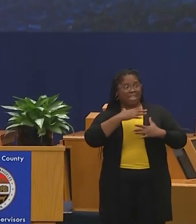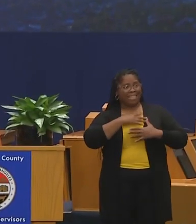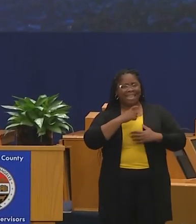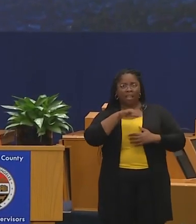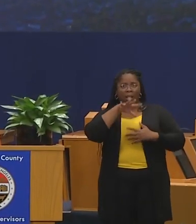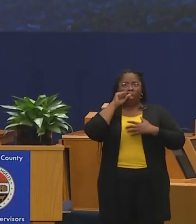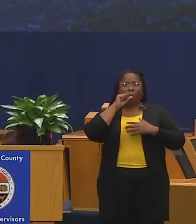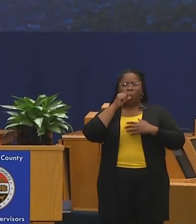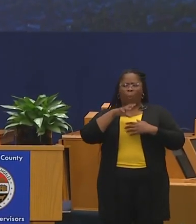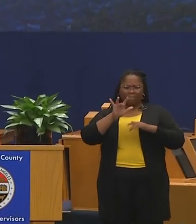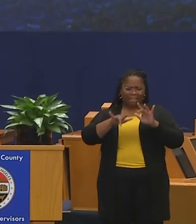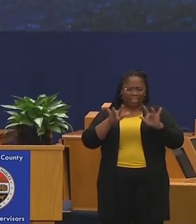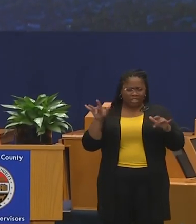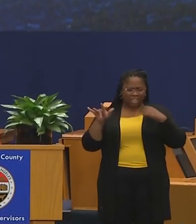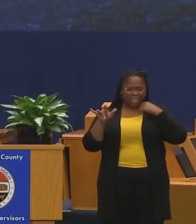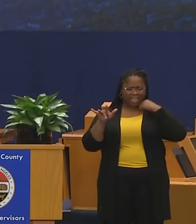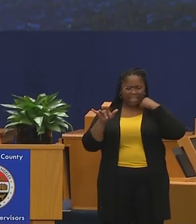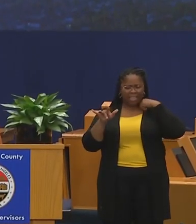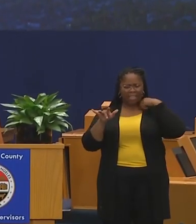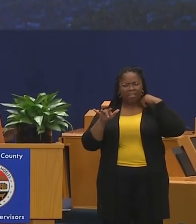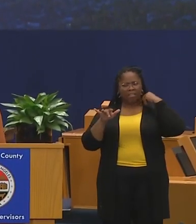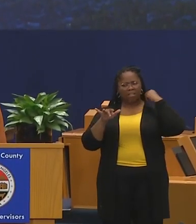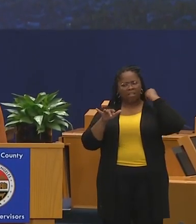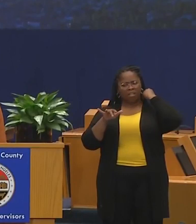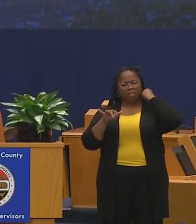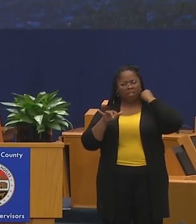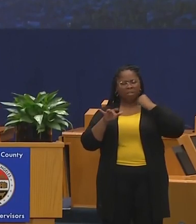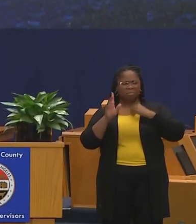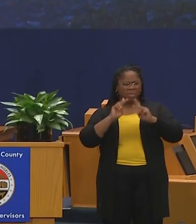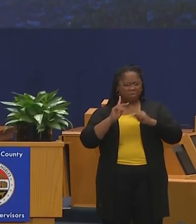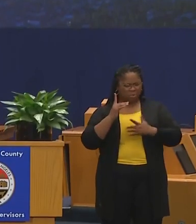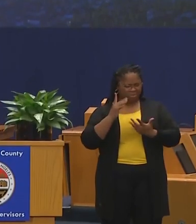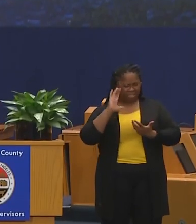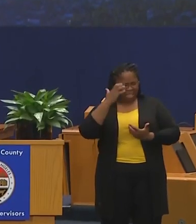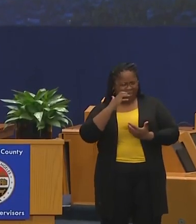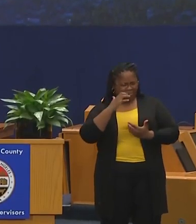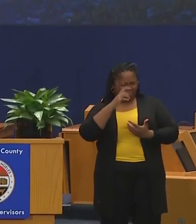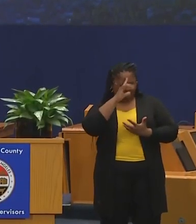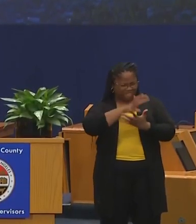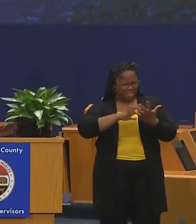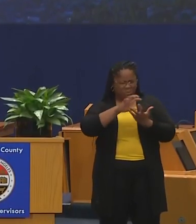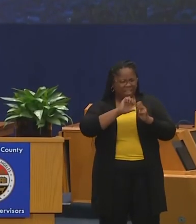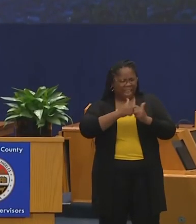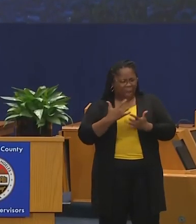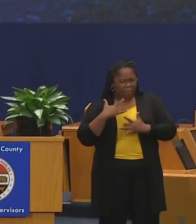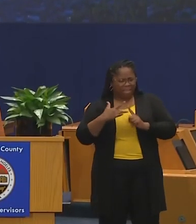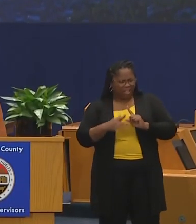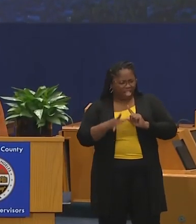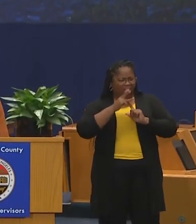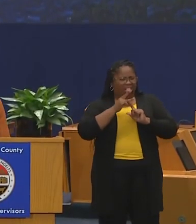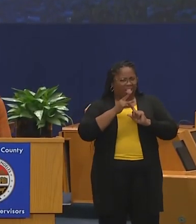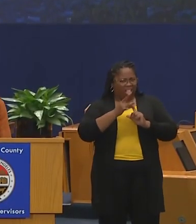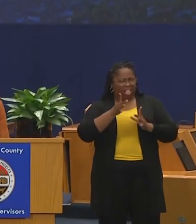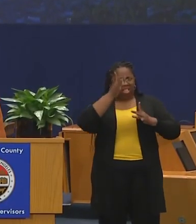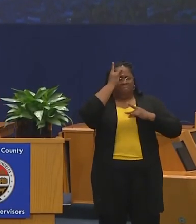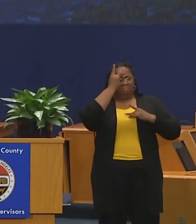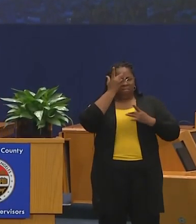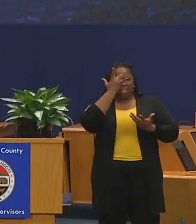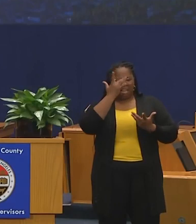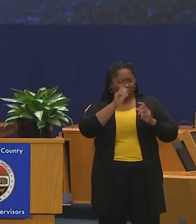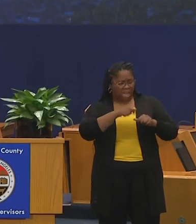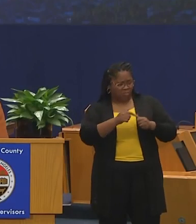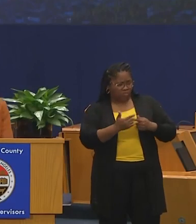something? People seem to be a little confused as, exactly the most common form of contracting it, if that's something you can address. Thank you.